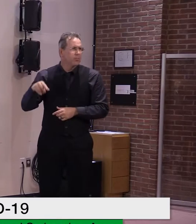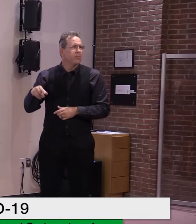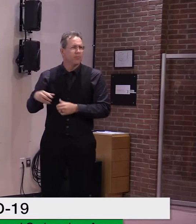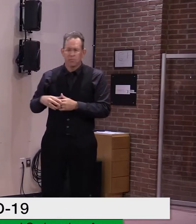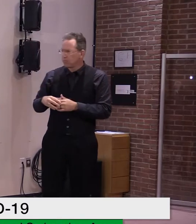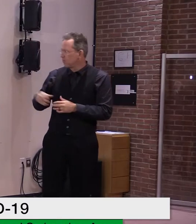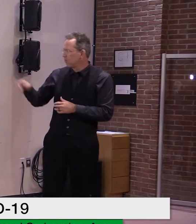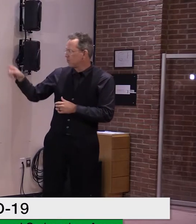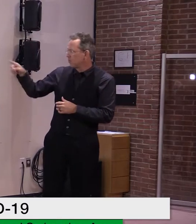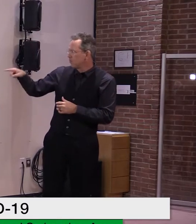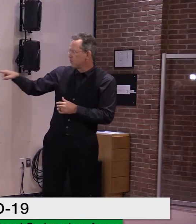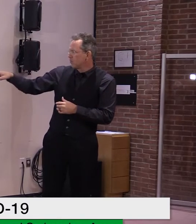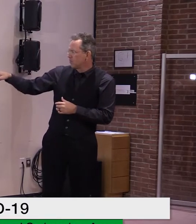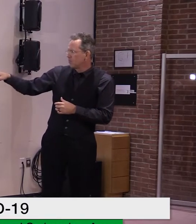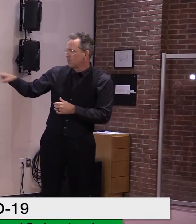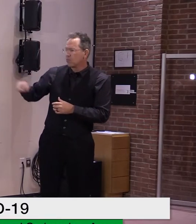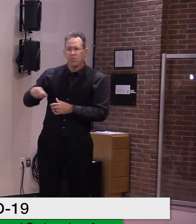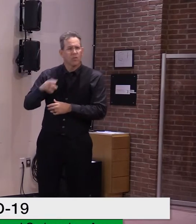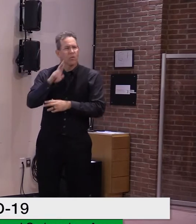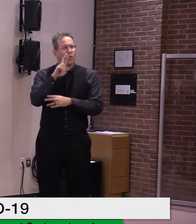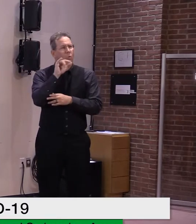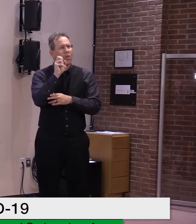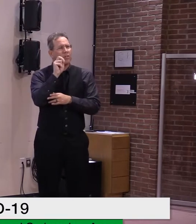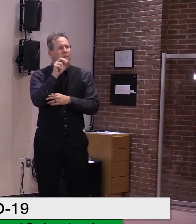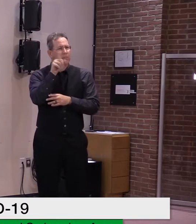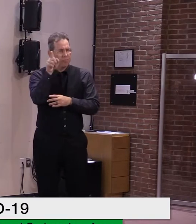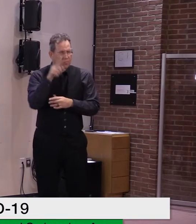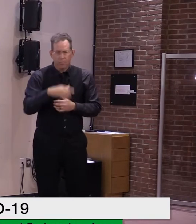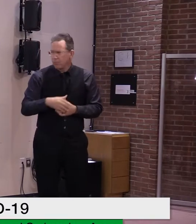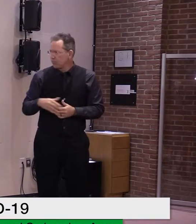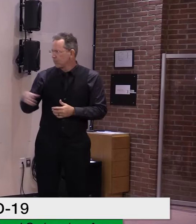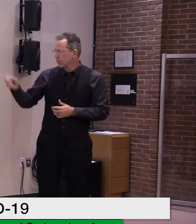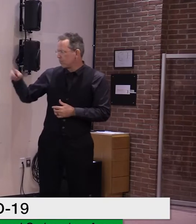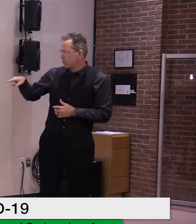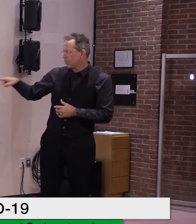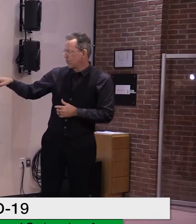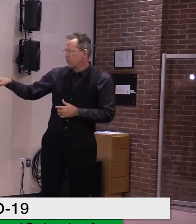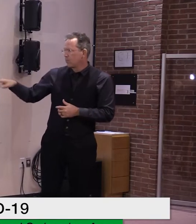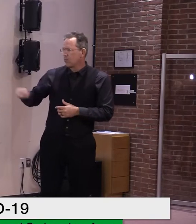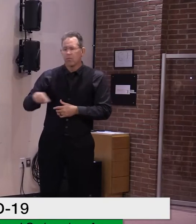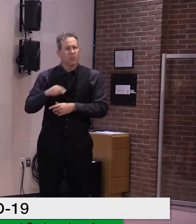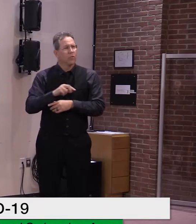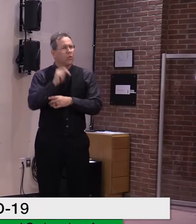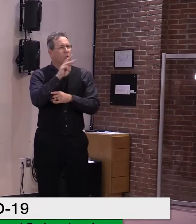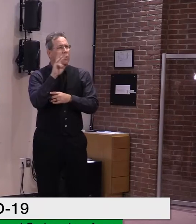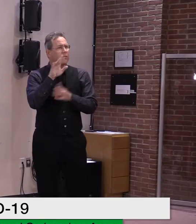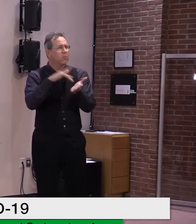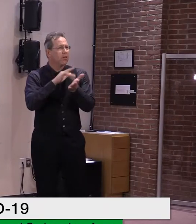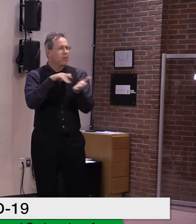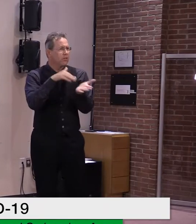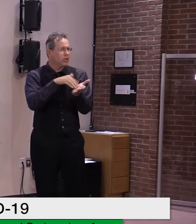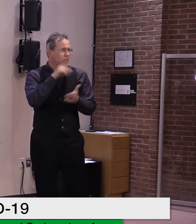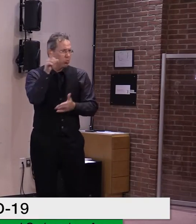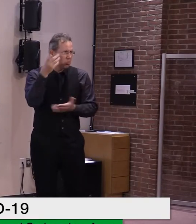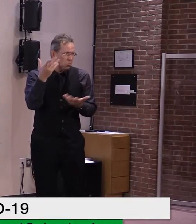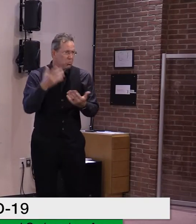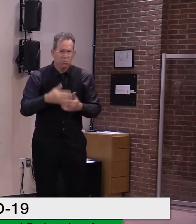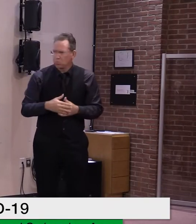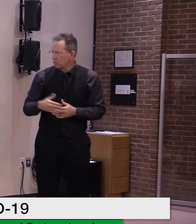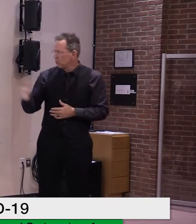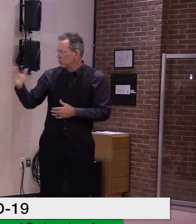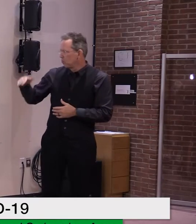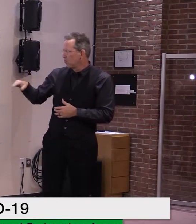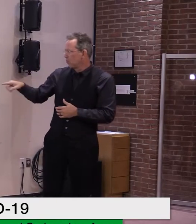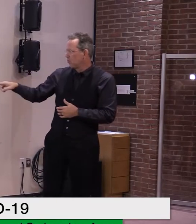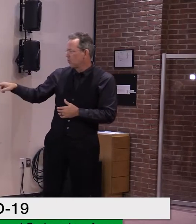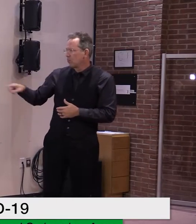Nolanto GW in Royalton, the American Legion with Porter Medical Center